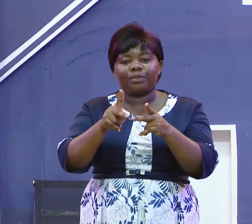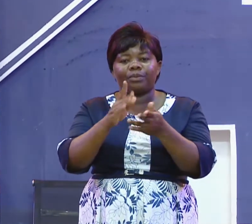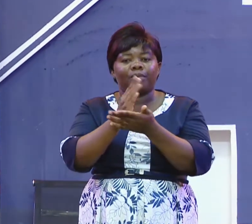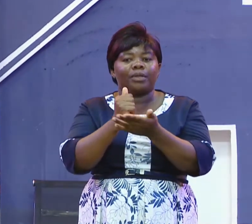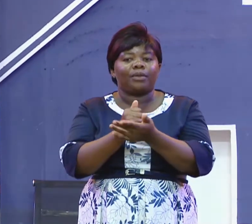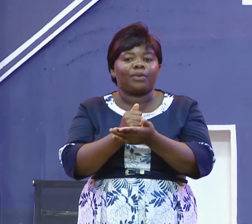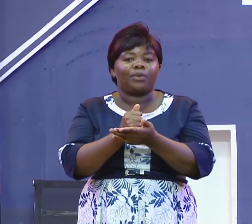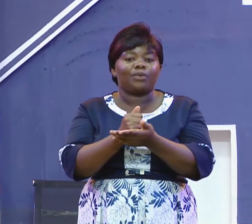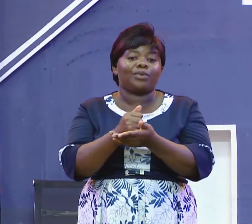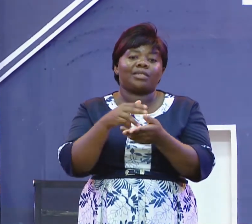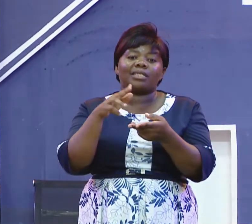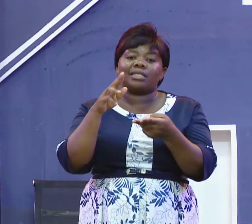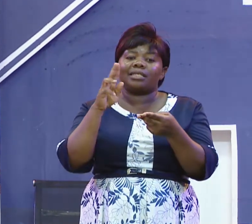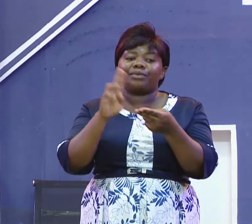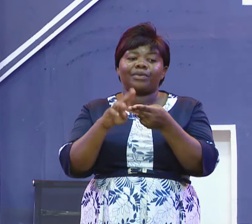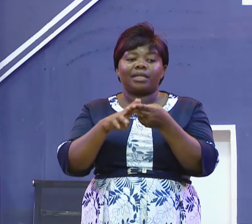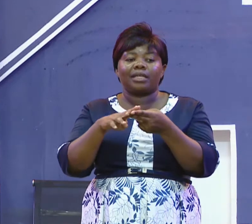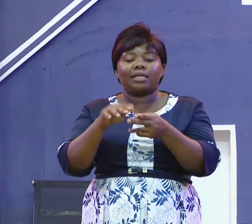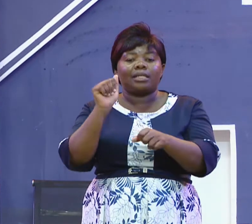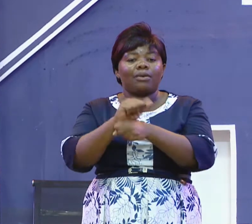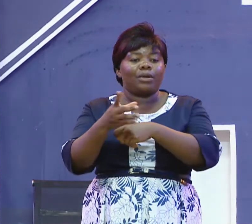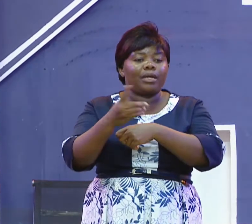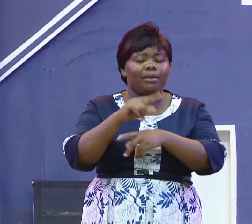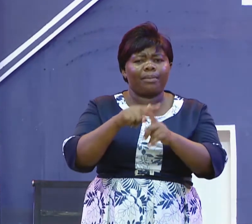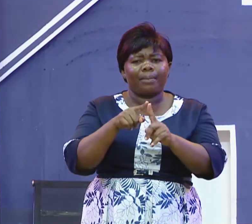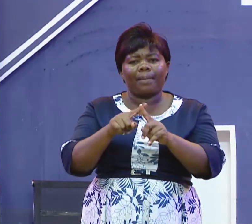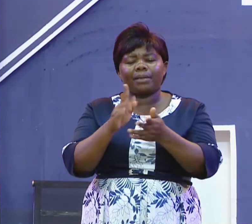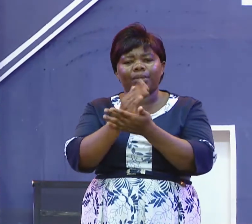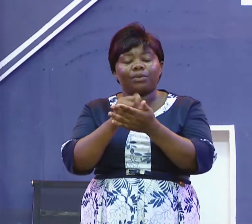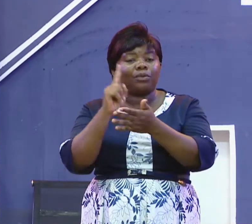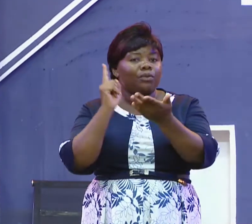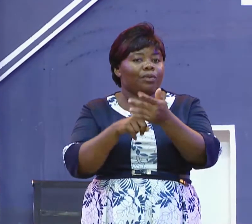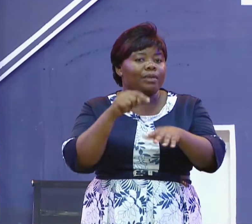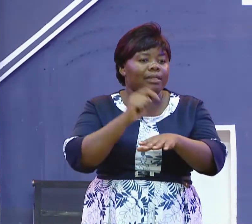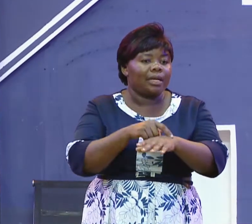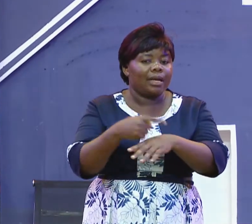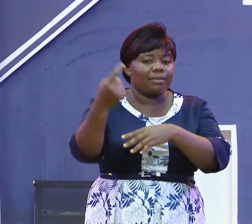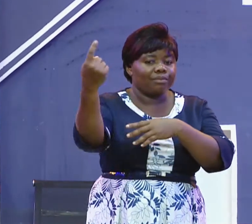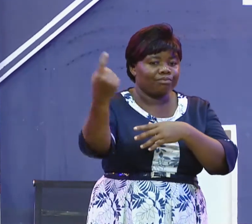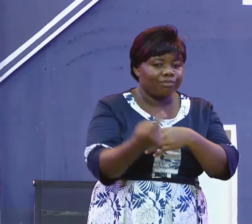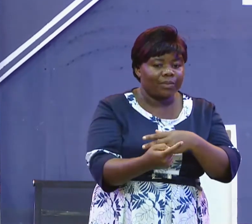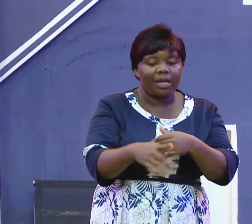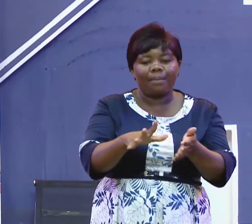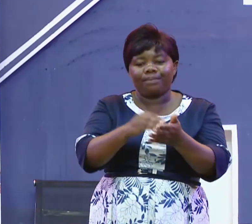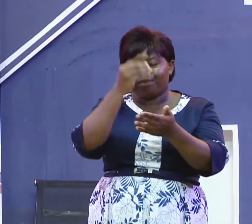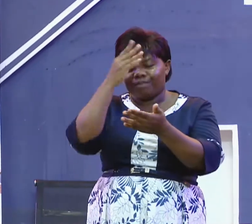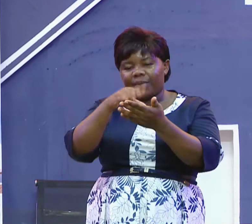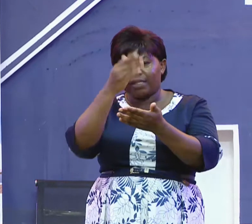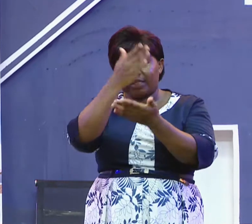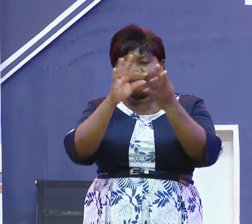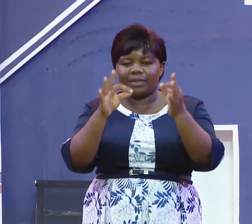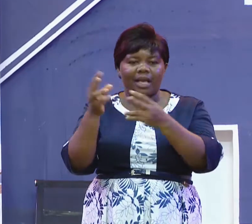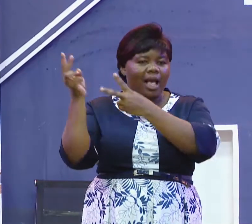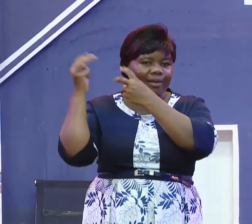lunaku lwakukola. Naye okuba nti ofiisi za waakadde n'ogamba kaŋŋeene mbeereko kyenjiga mbeereko